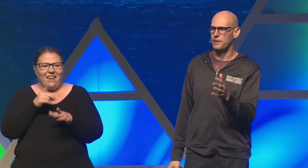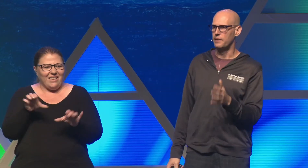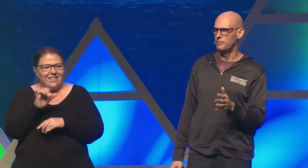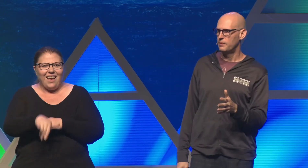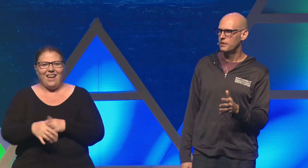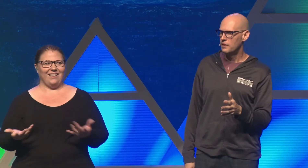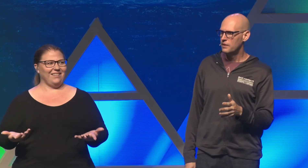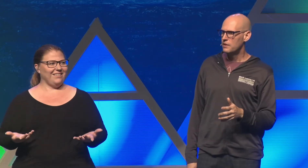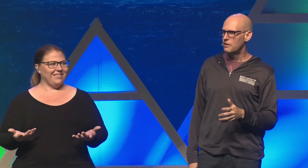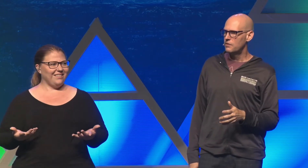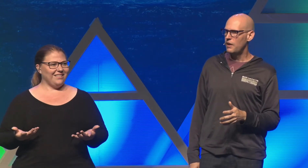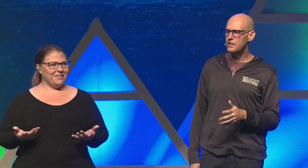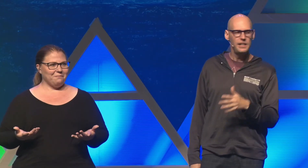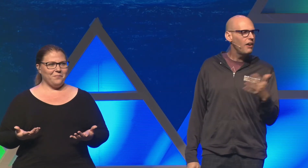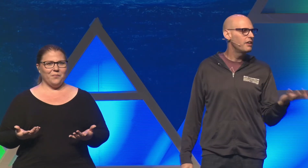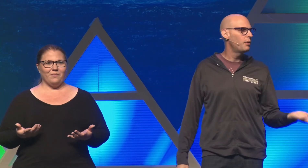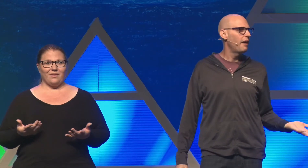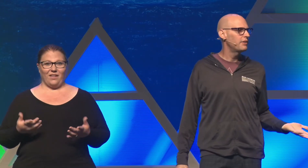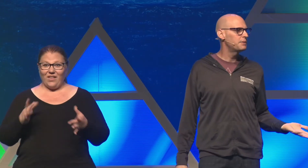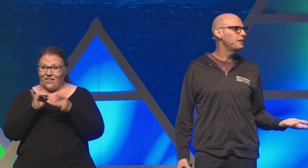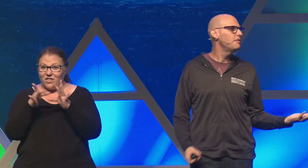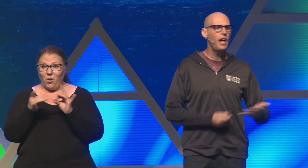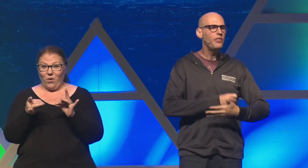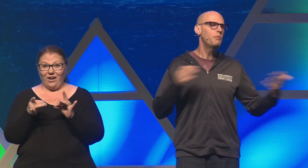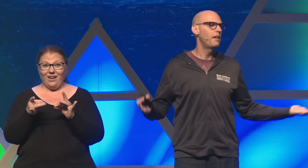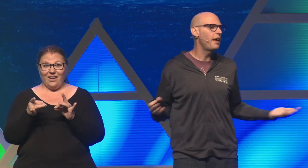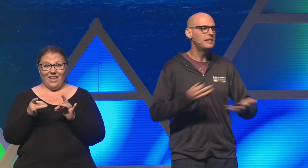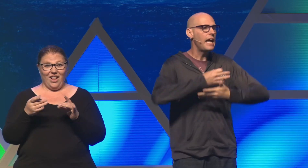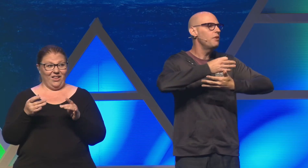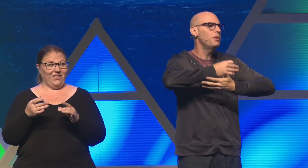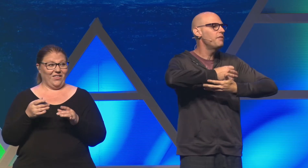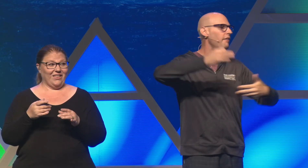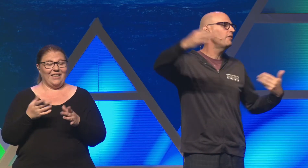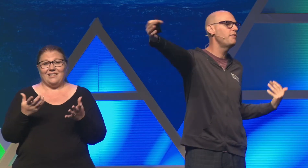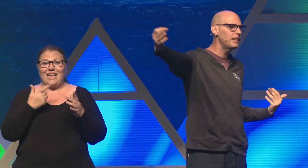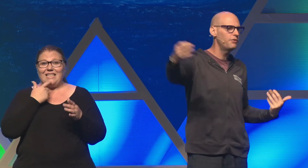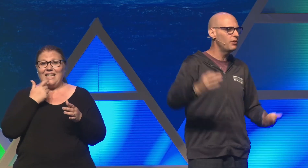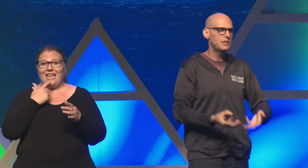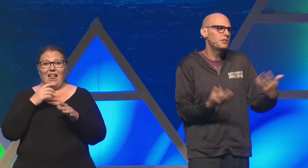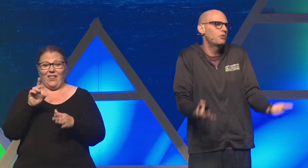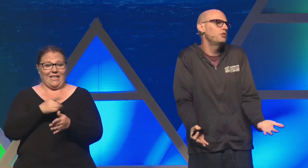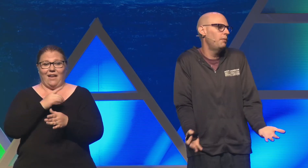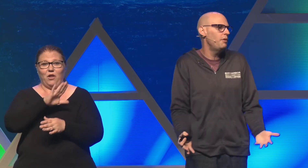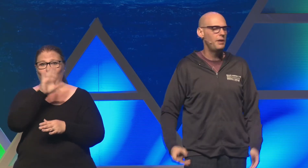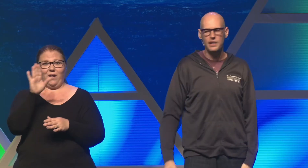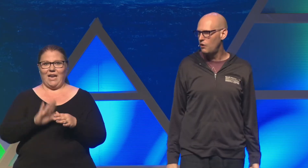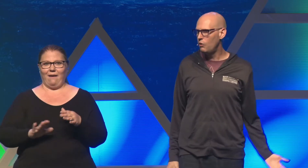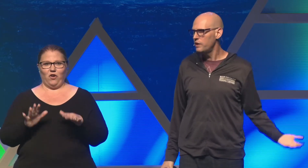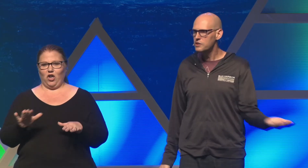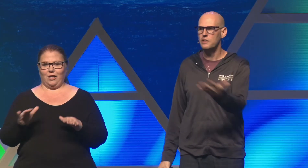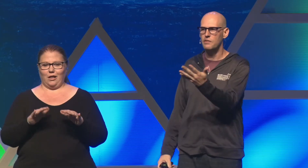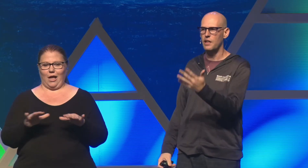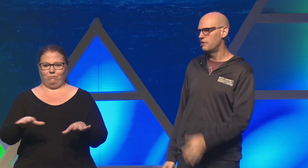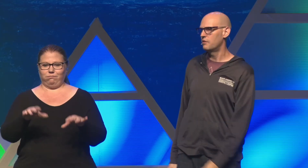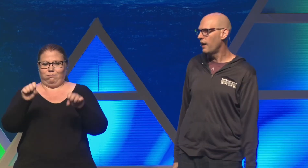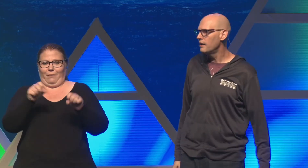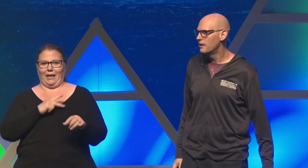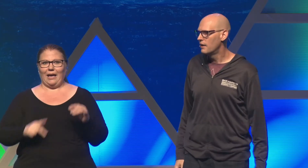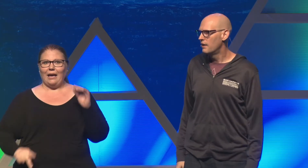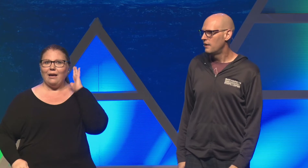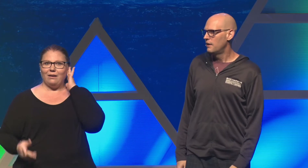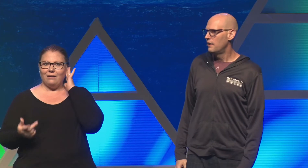stop him? Right? The narrative would have us believe nothing would have, like David would have never advanced forward. This was a crucial moment in the whole history of David,